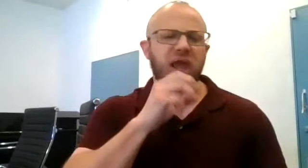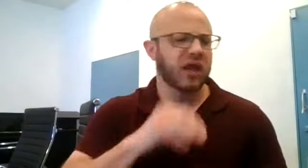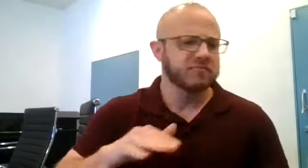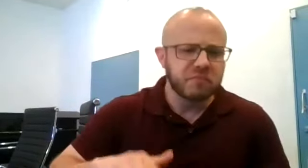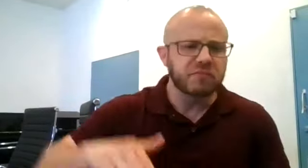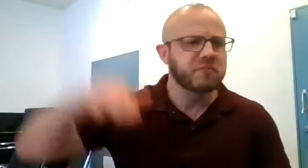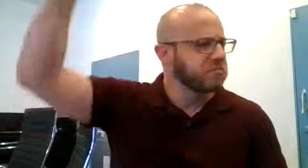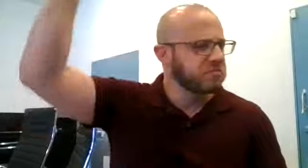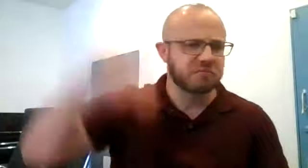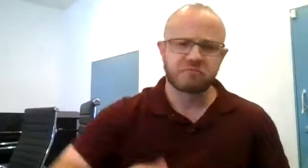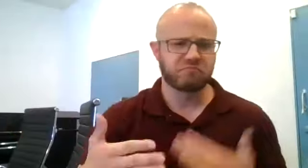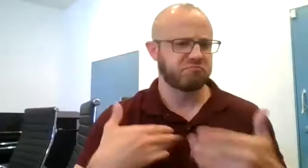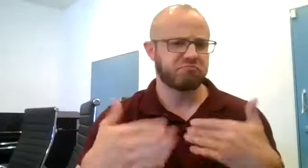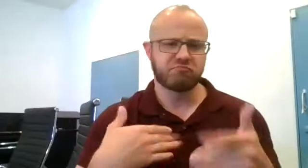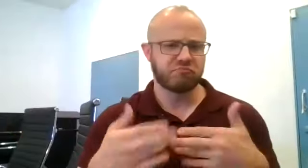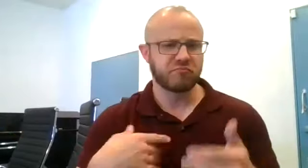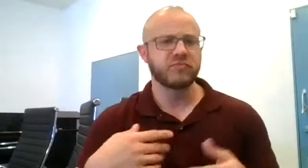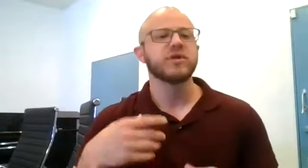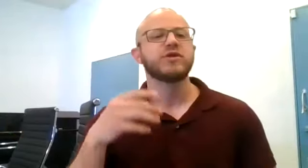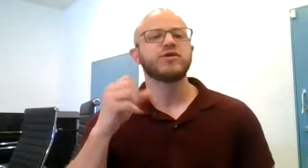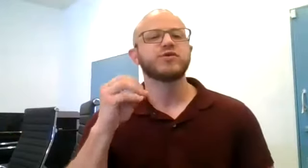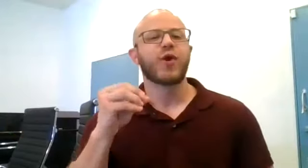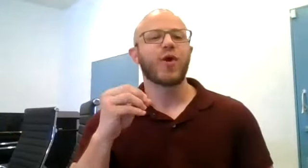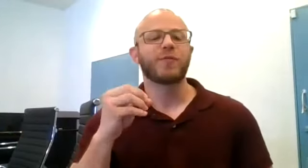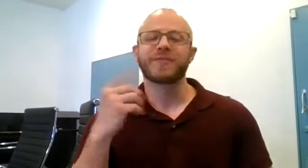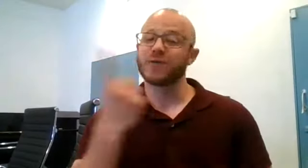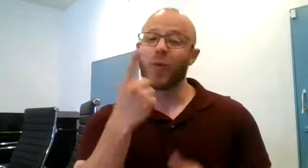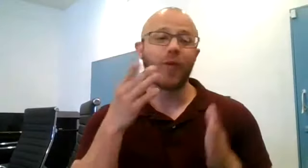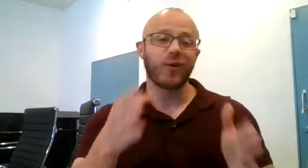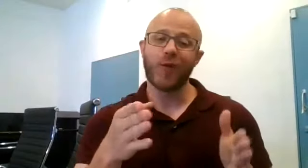you. Doesn't matter if the person's young or old.